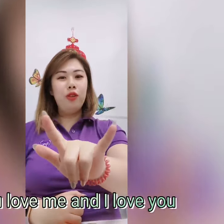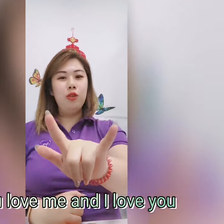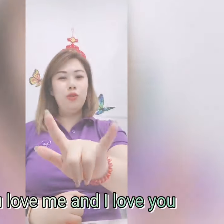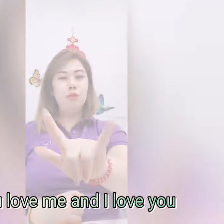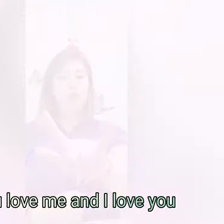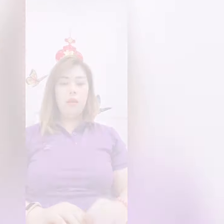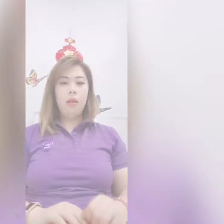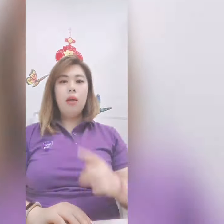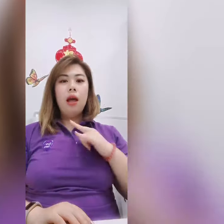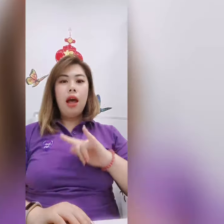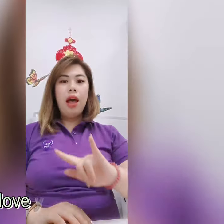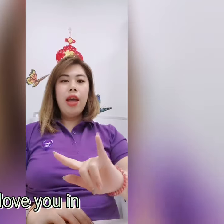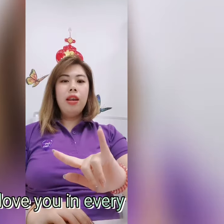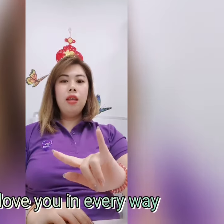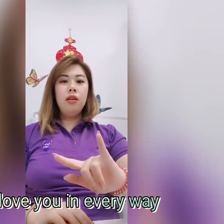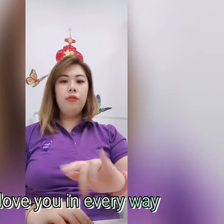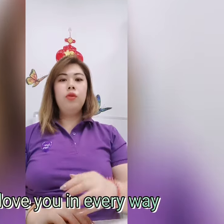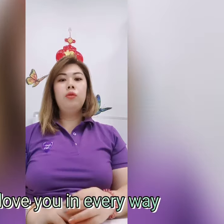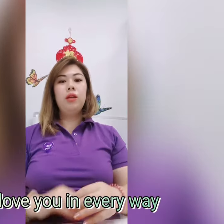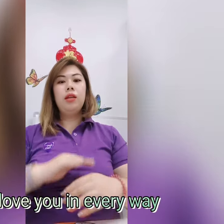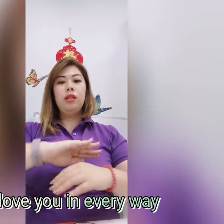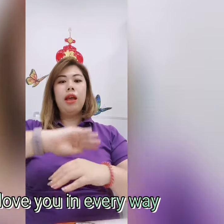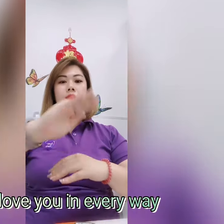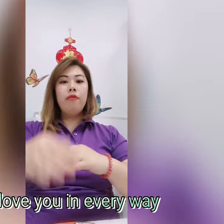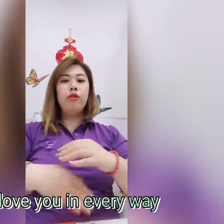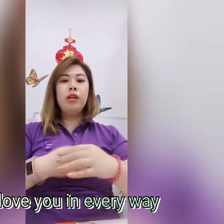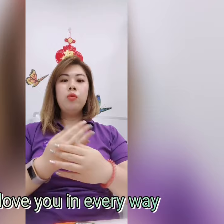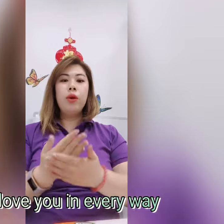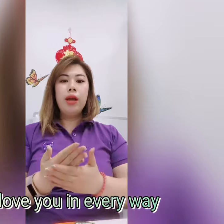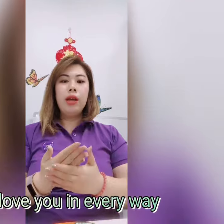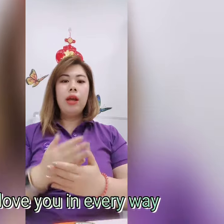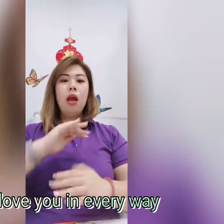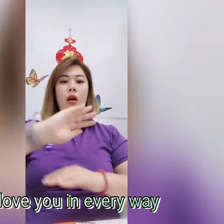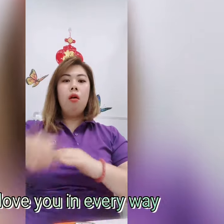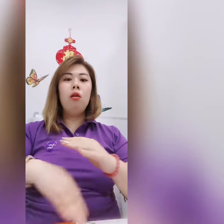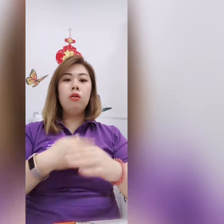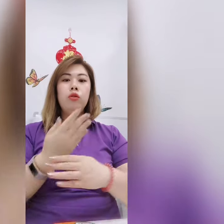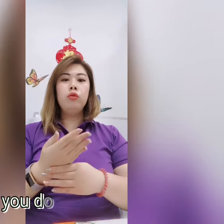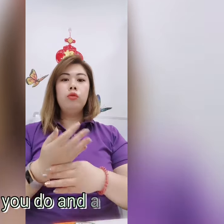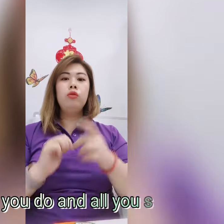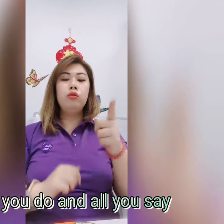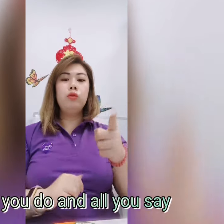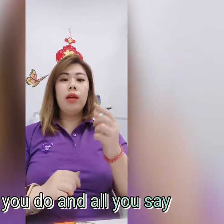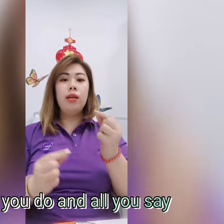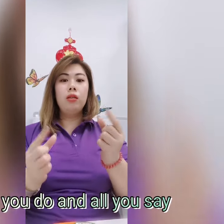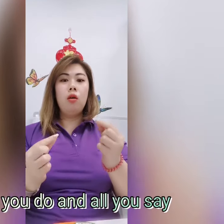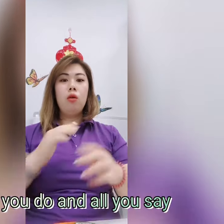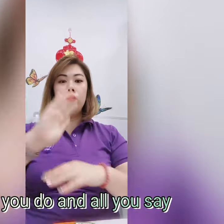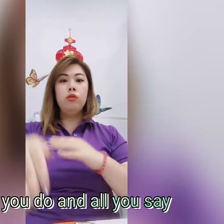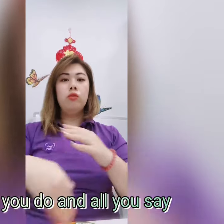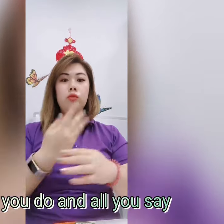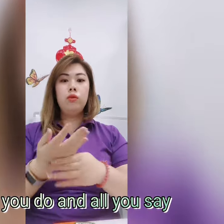you. I love you in every way, all you do and all you